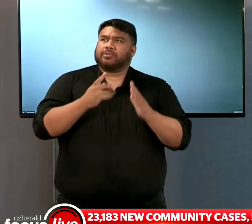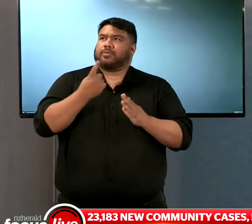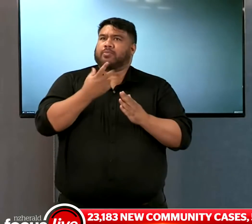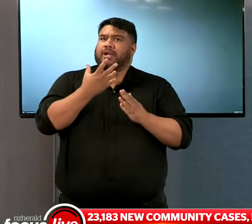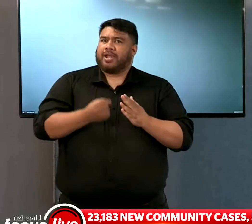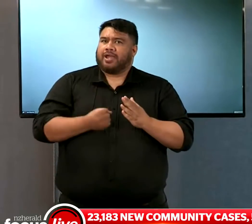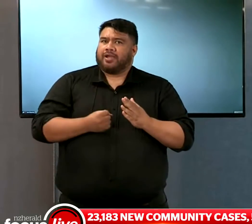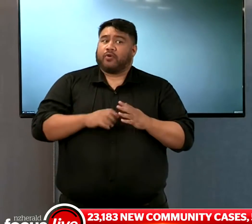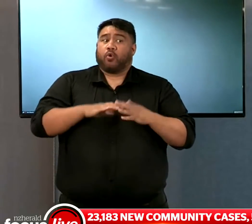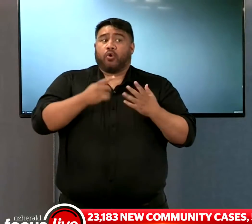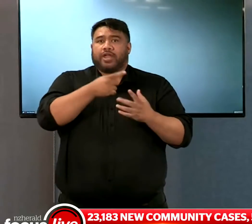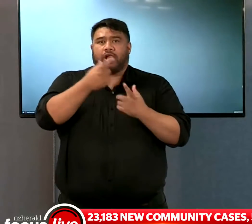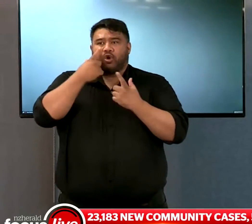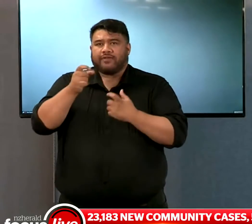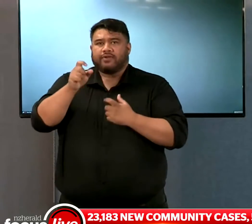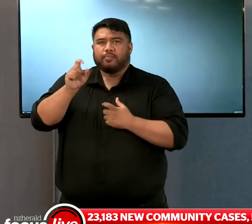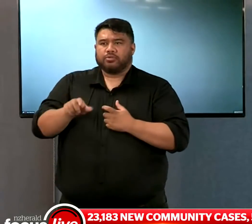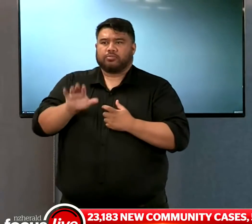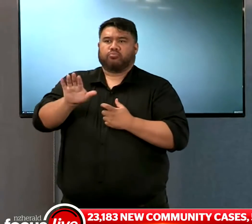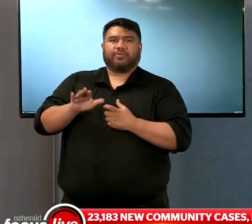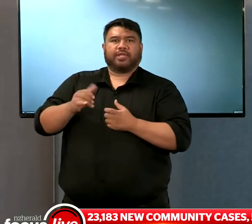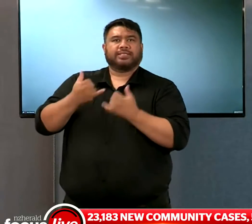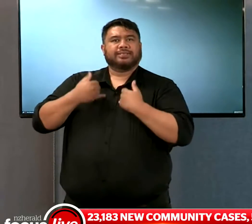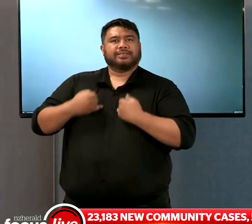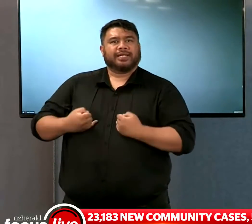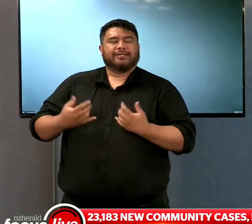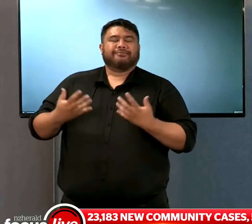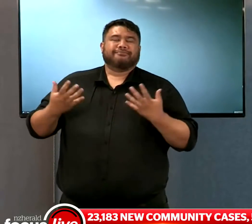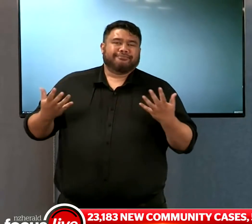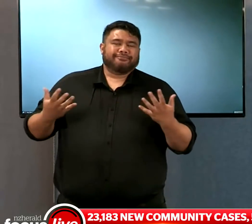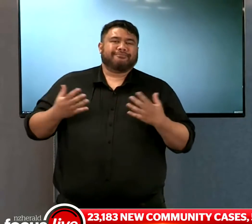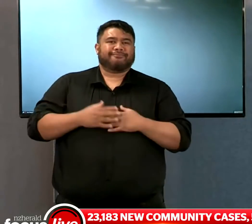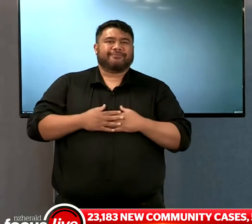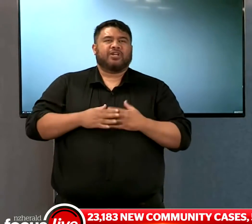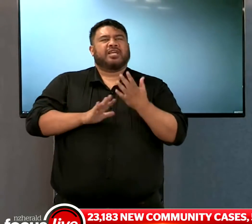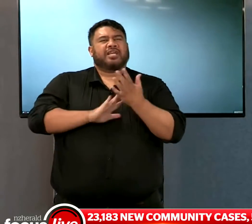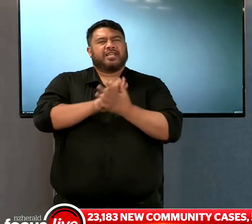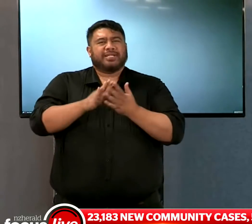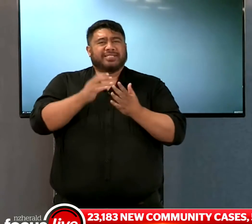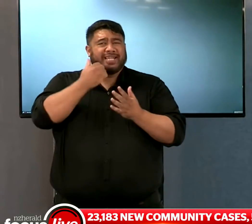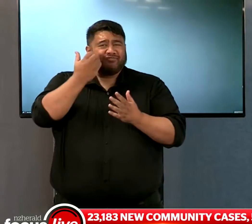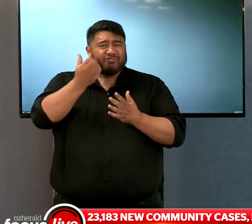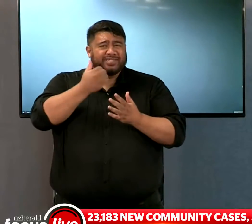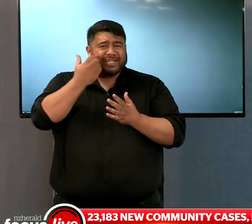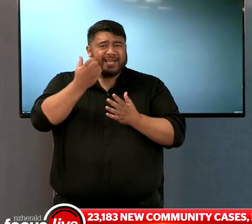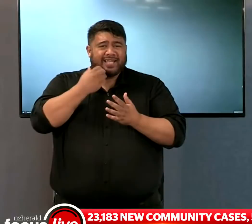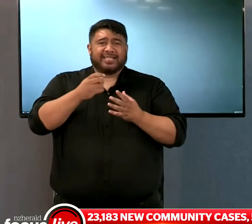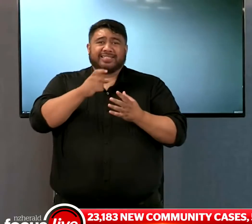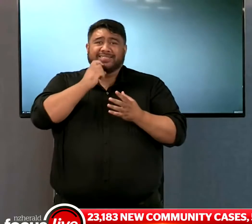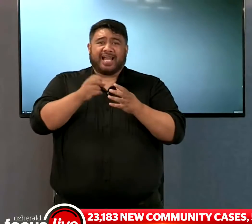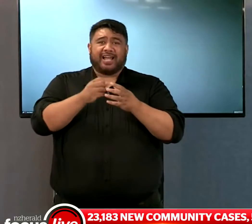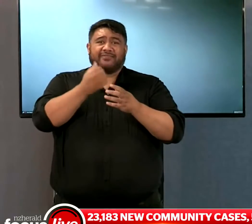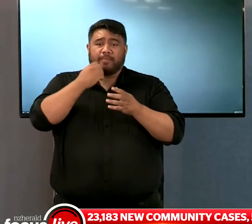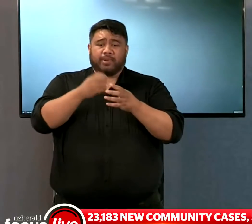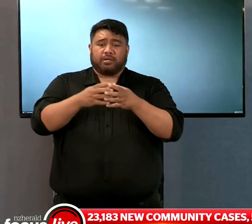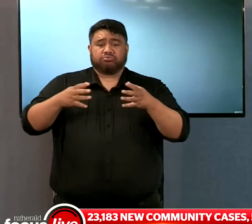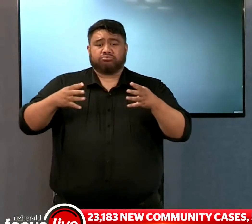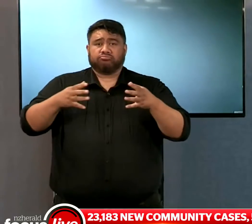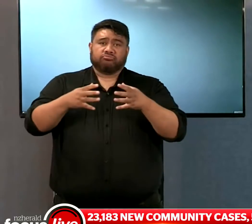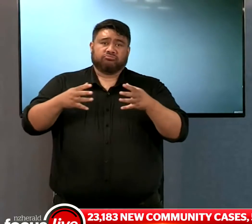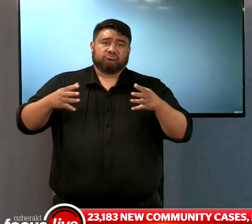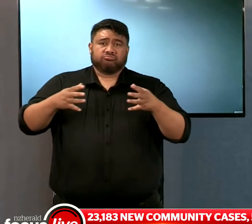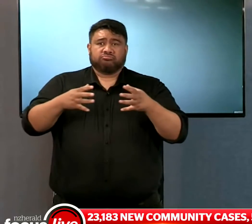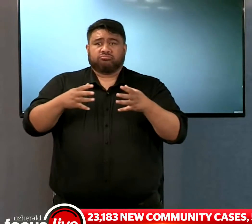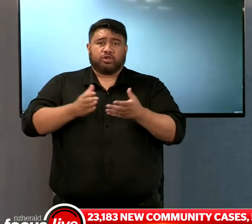contacts or caring for cases. So the volume of work fluctuates on a daily basis, and this is particularly an issue during winter, so